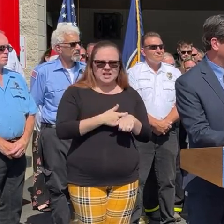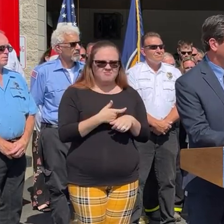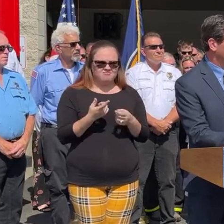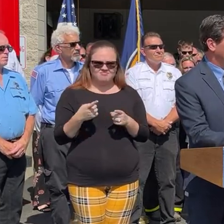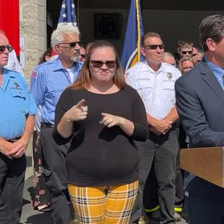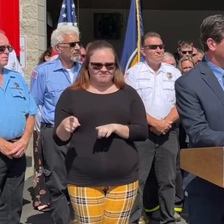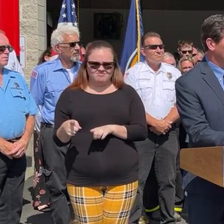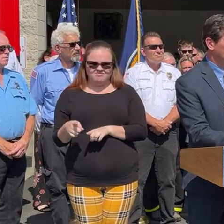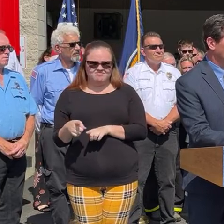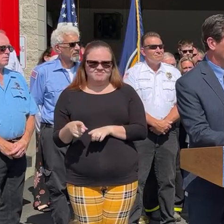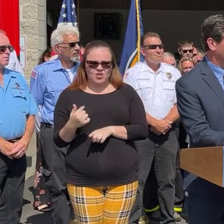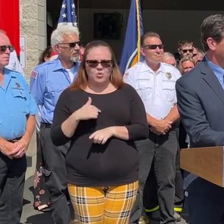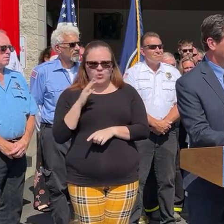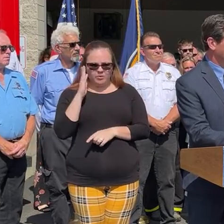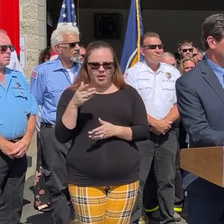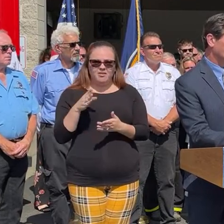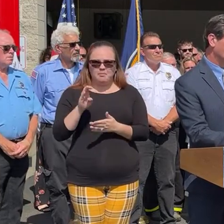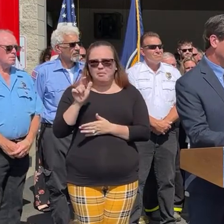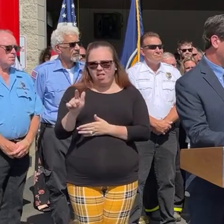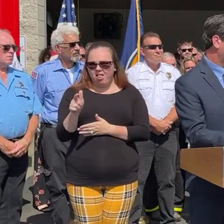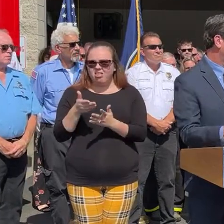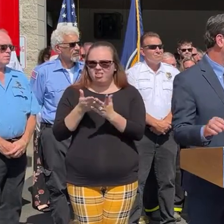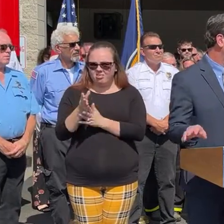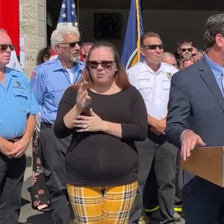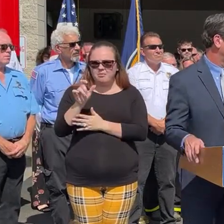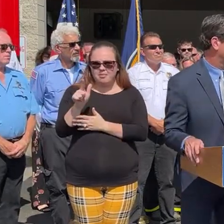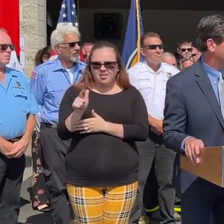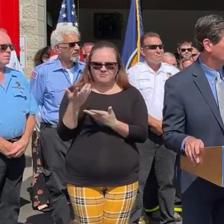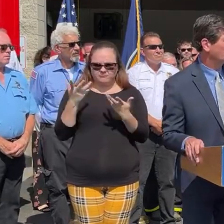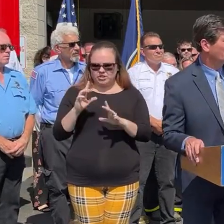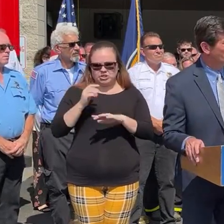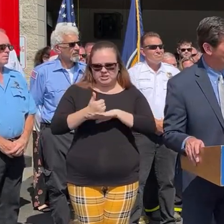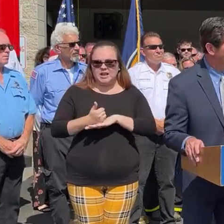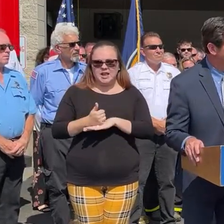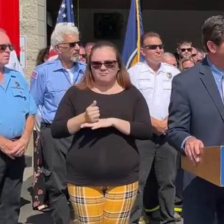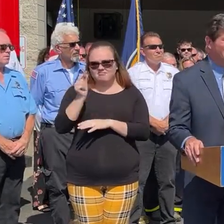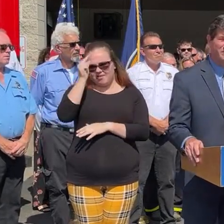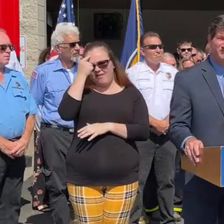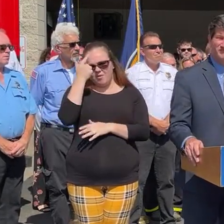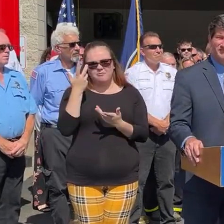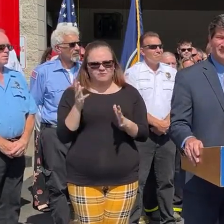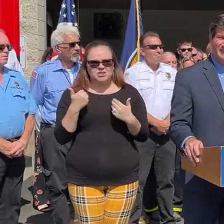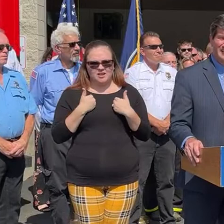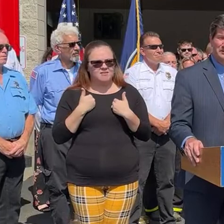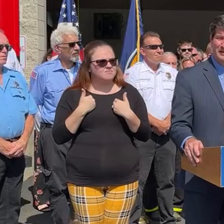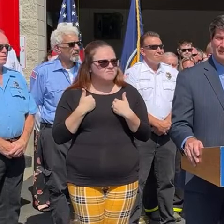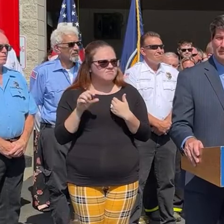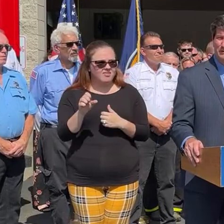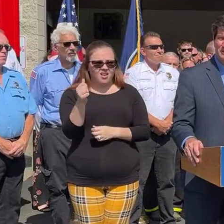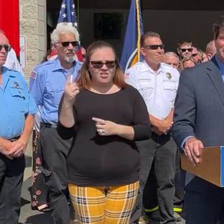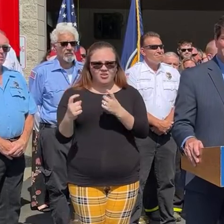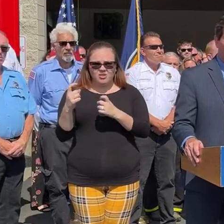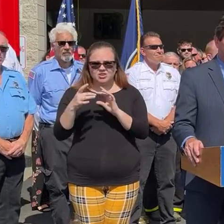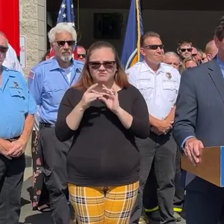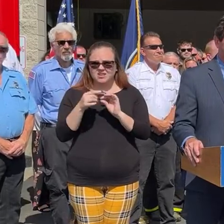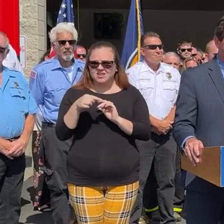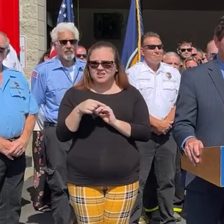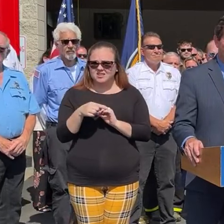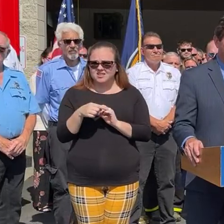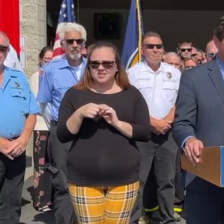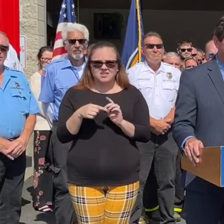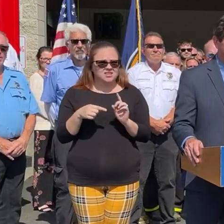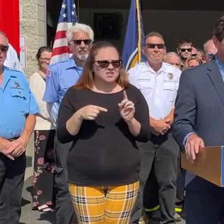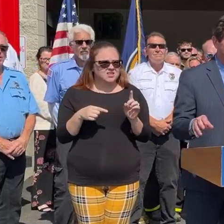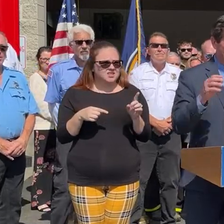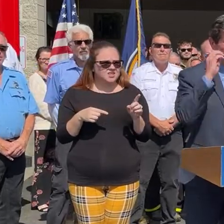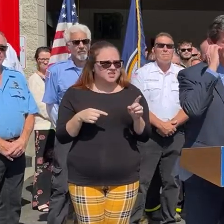and it's something we'll be doing. We'll be billing through the billing department that already exists in county government. Any other on-topic questions?